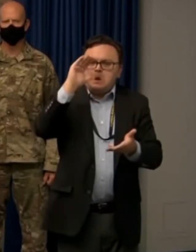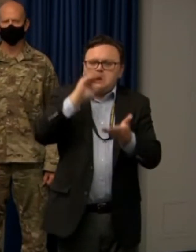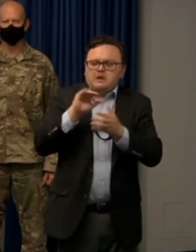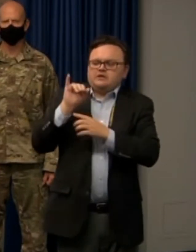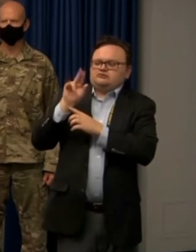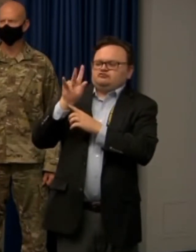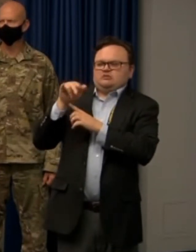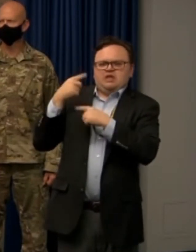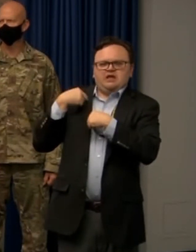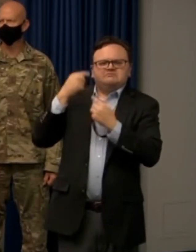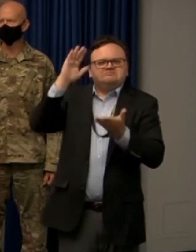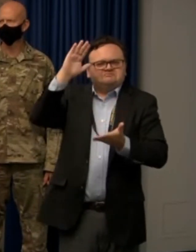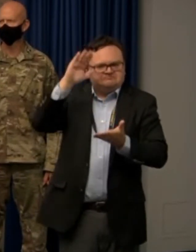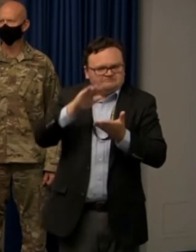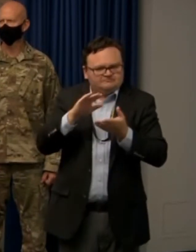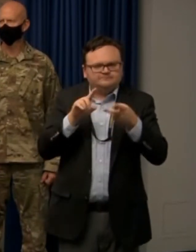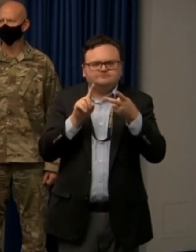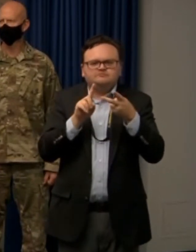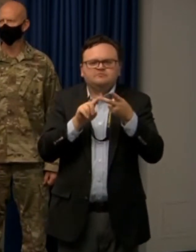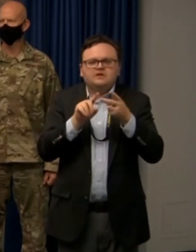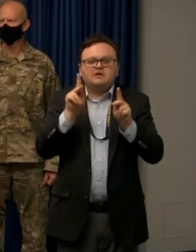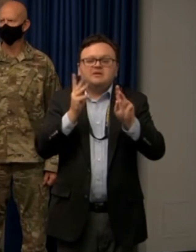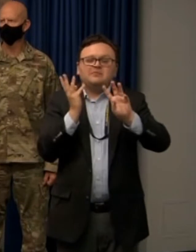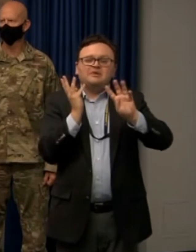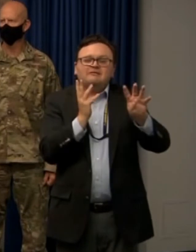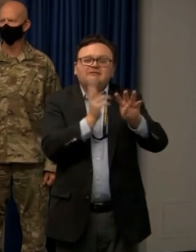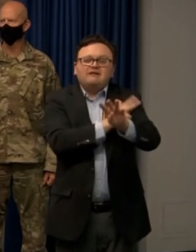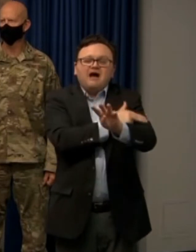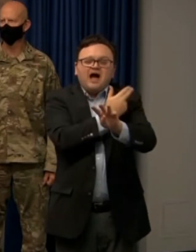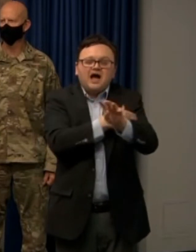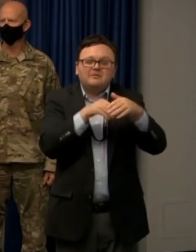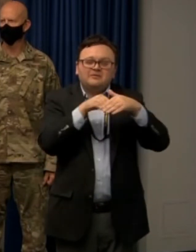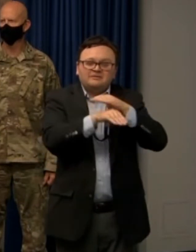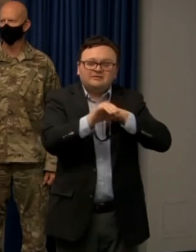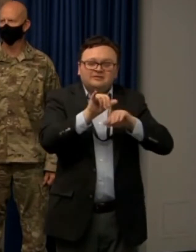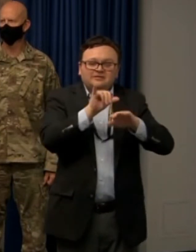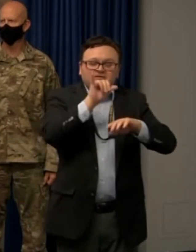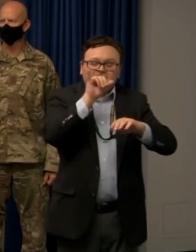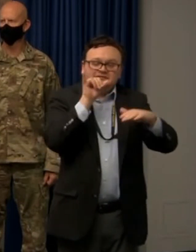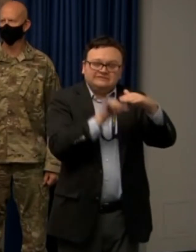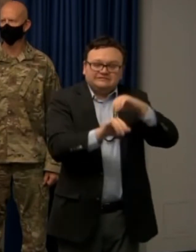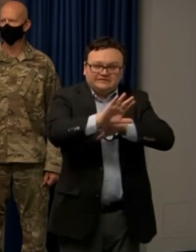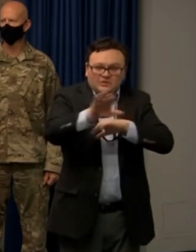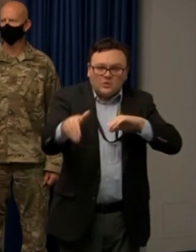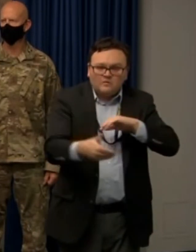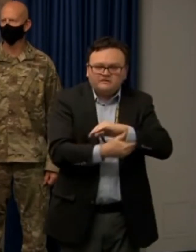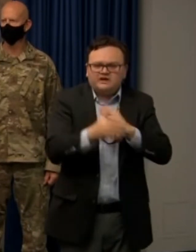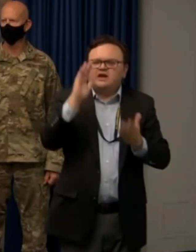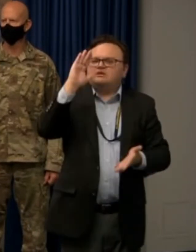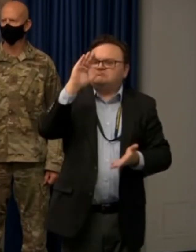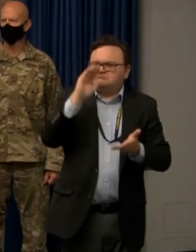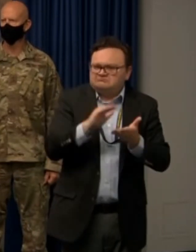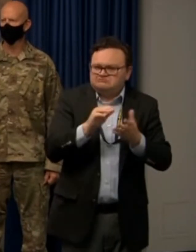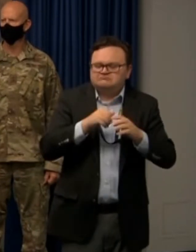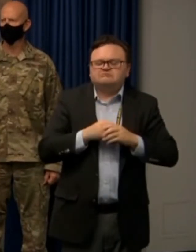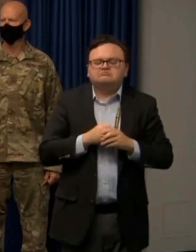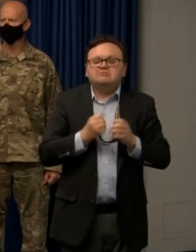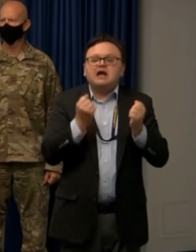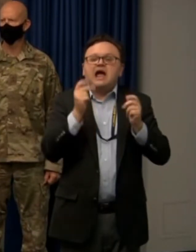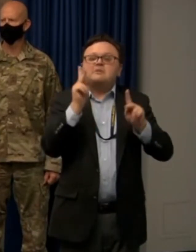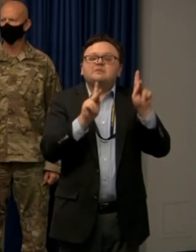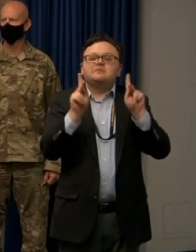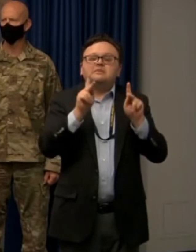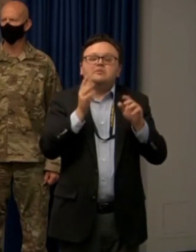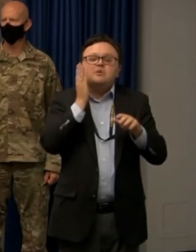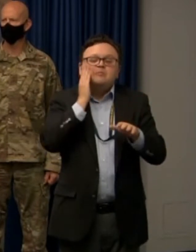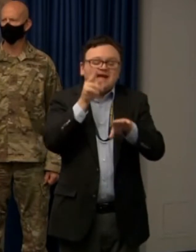July. If you look at the hospitalization trends for hospital admissions, those have been declining. The hospital census in pretty much